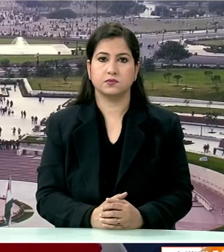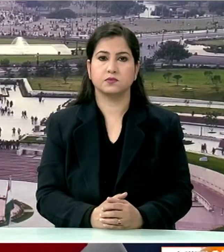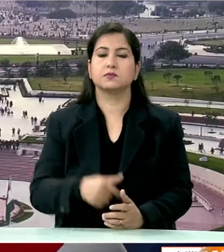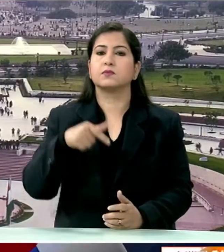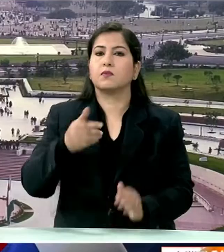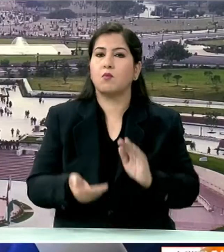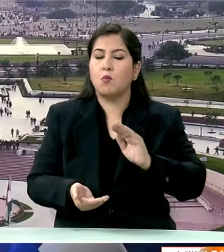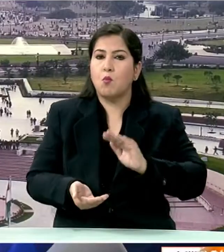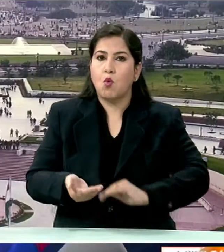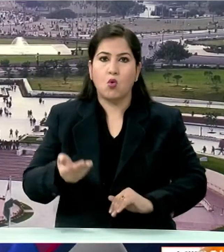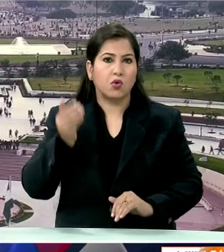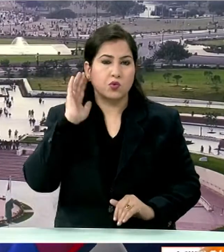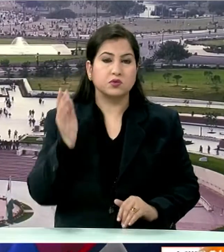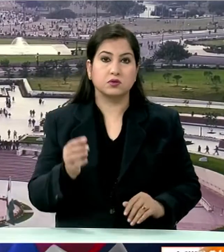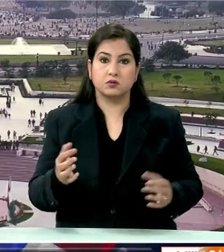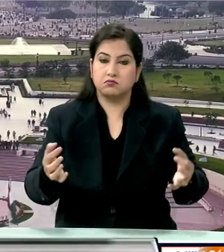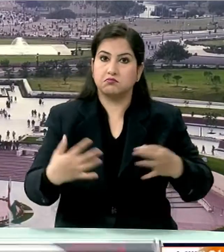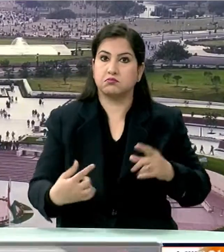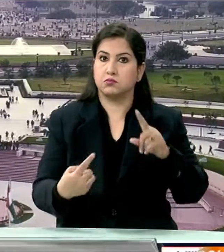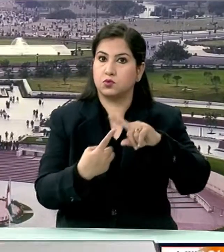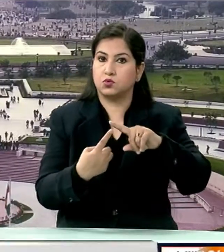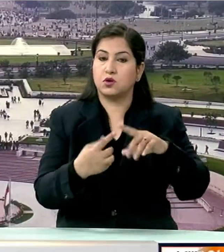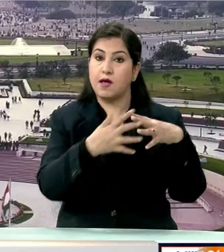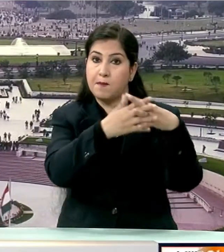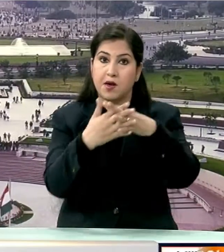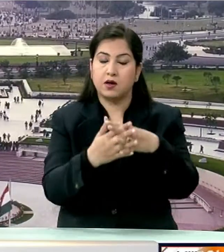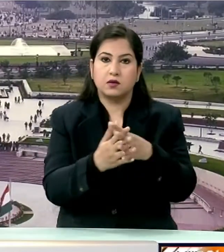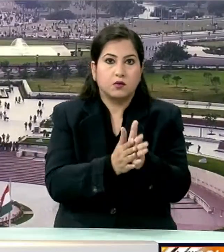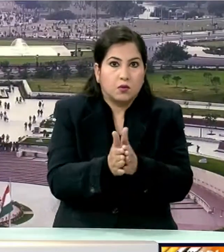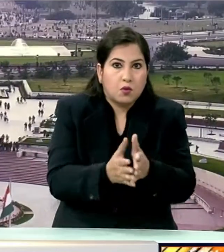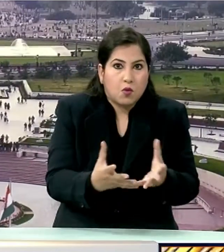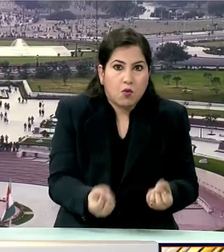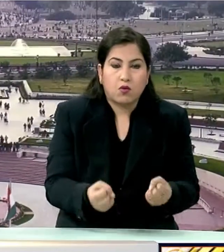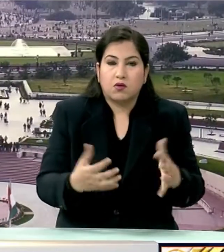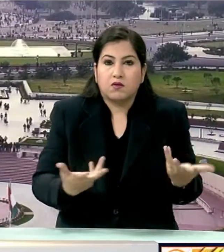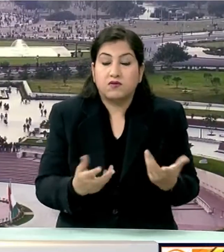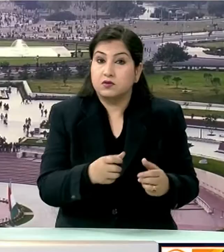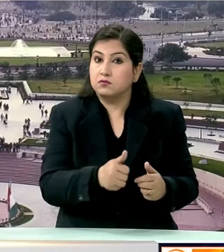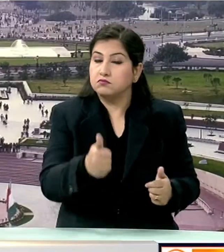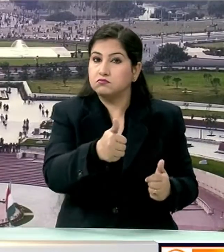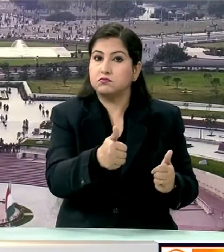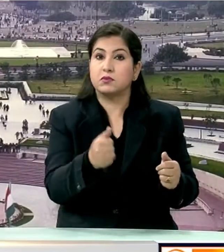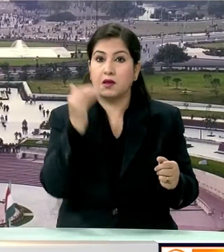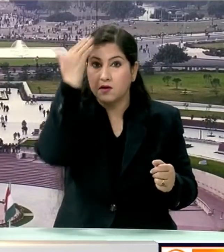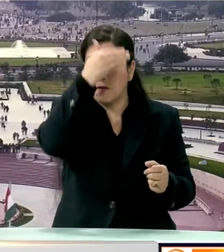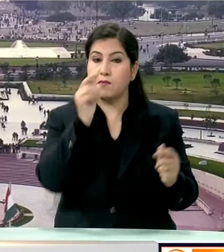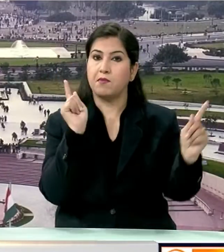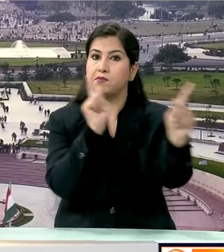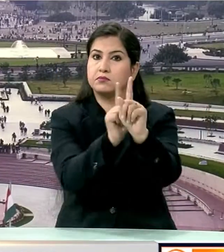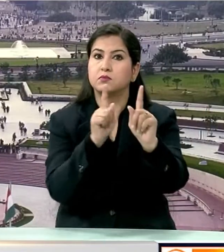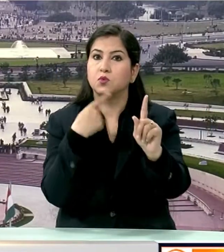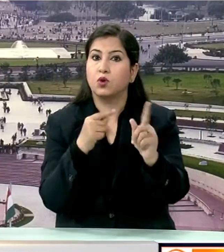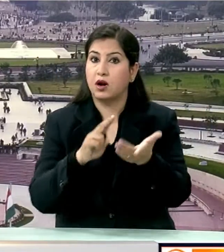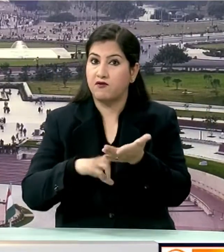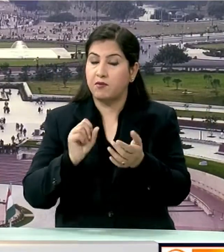More updates on the eve of Super Tuesday. Americans eager to know which Democrat will face President Donald Trump